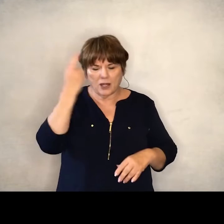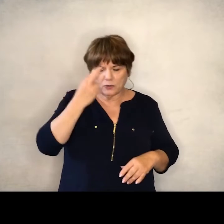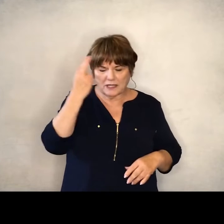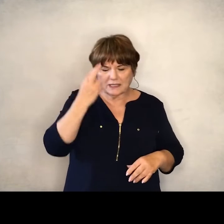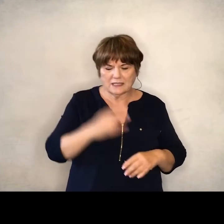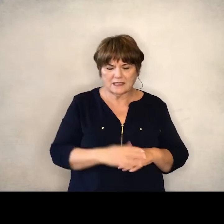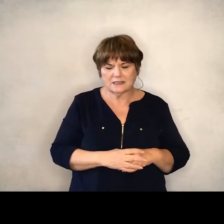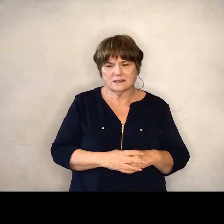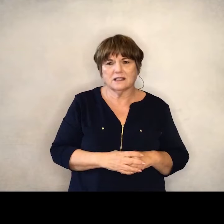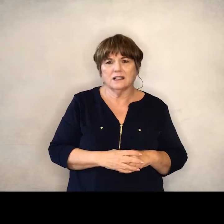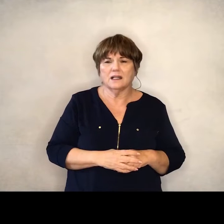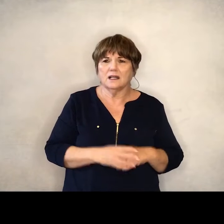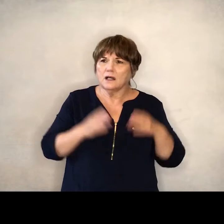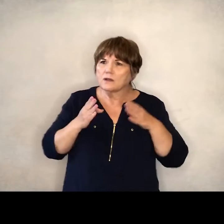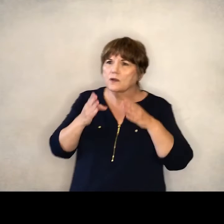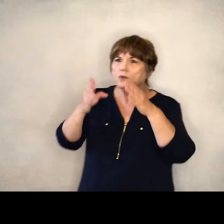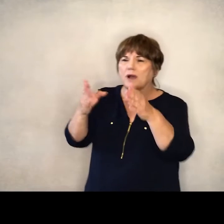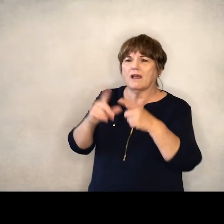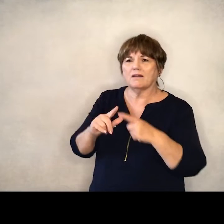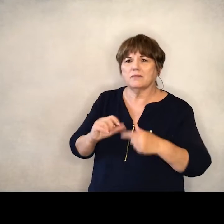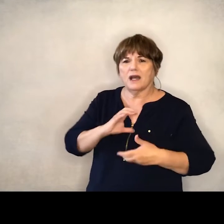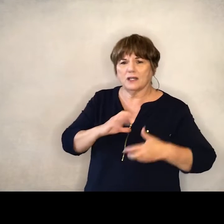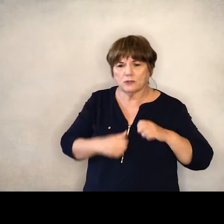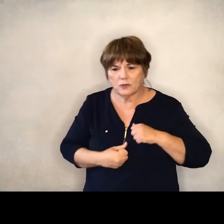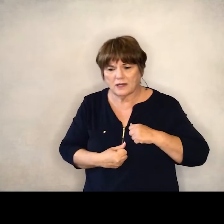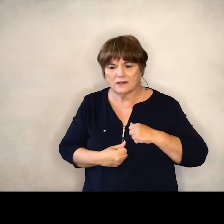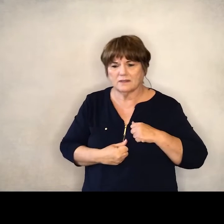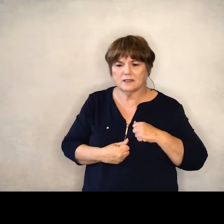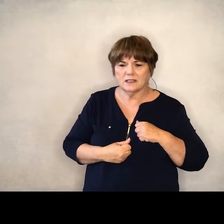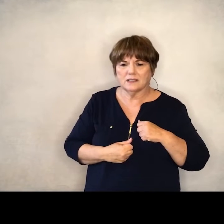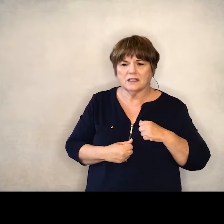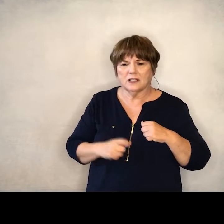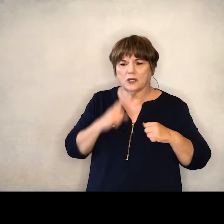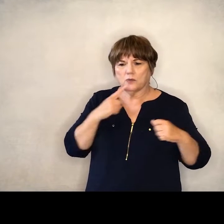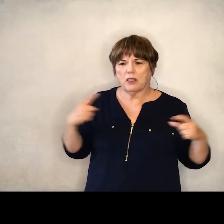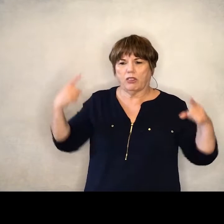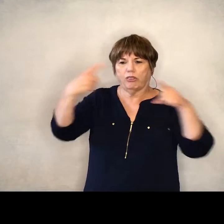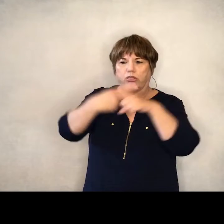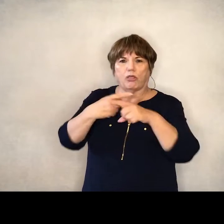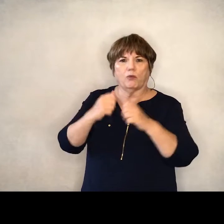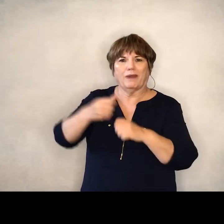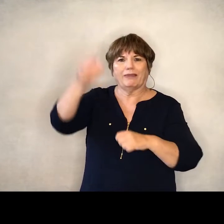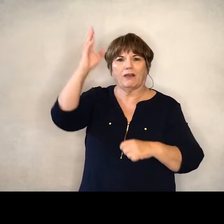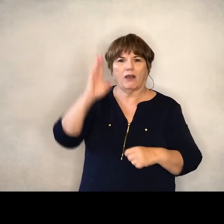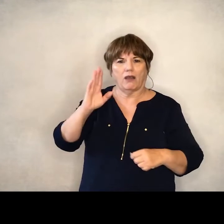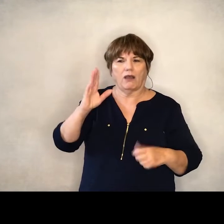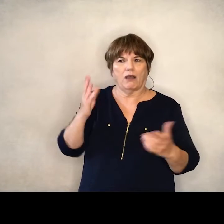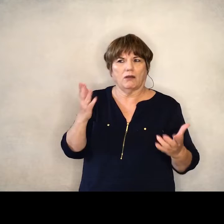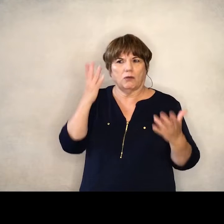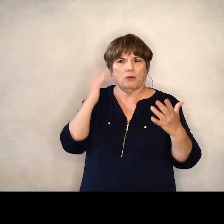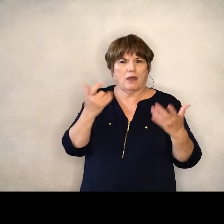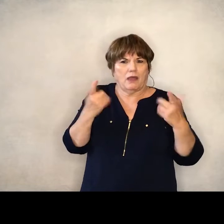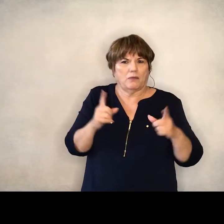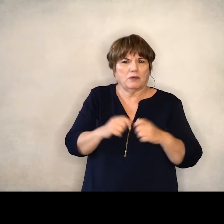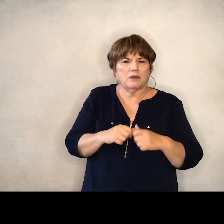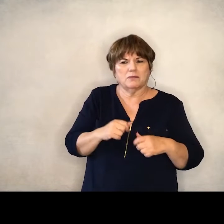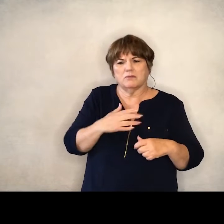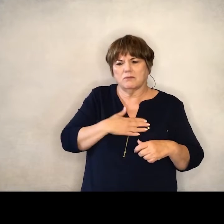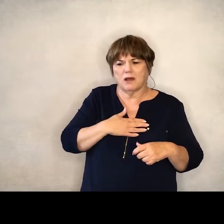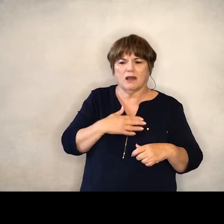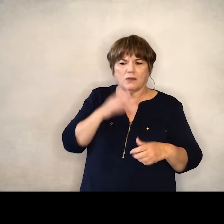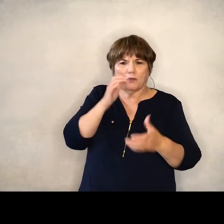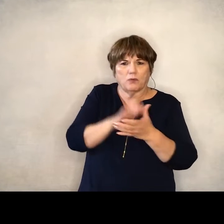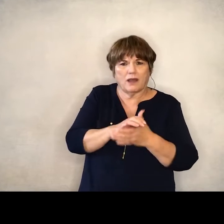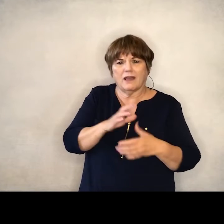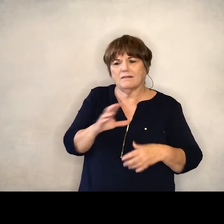of my grief has set me on a collision course with God, and that I would have to wrestle with